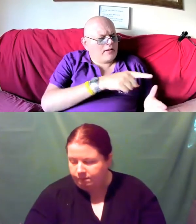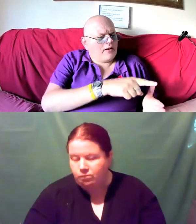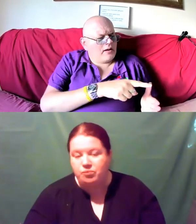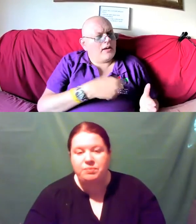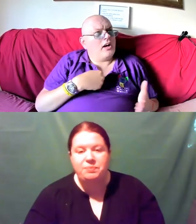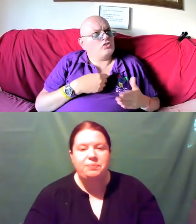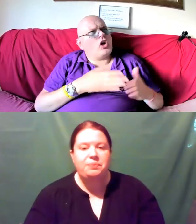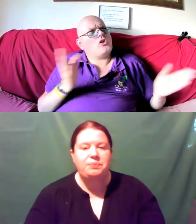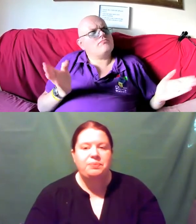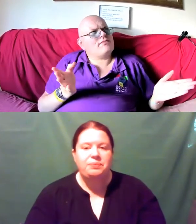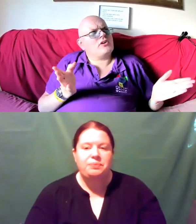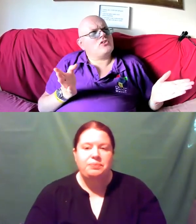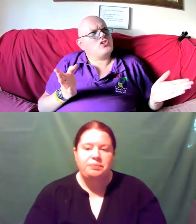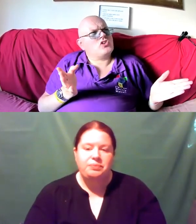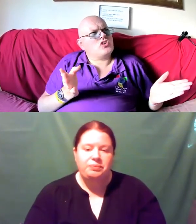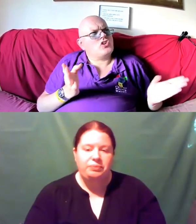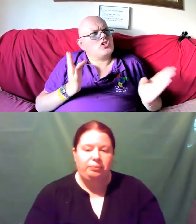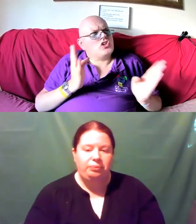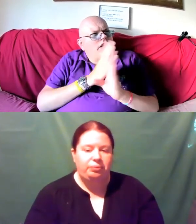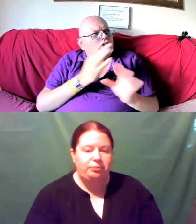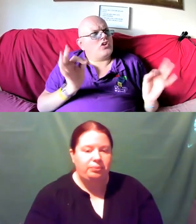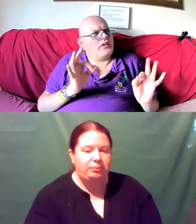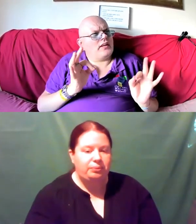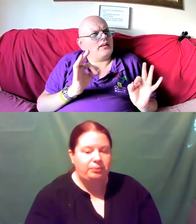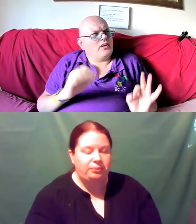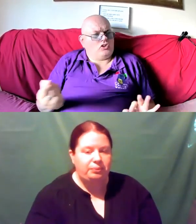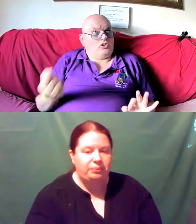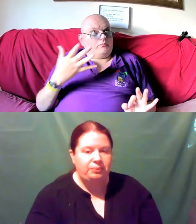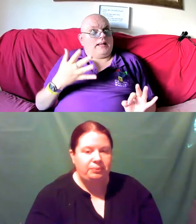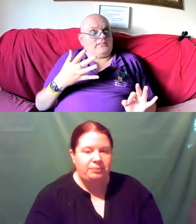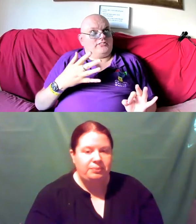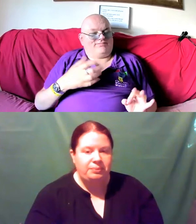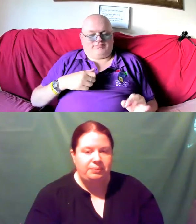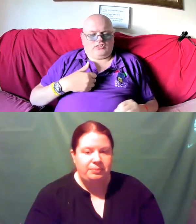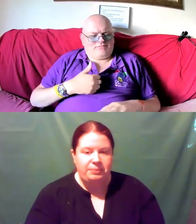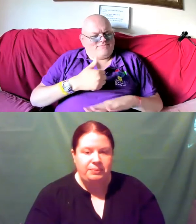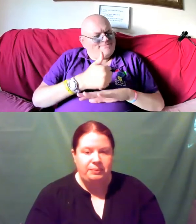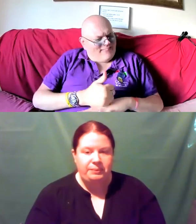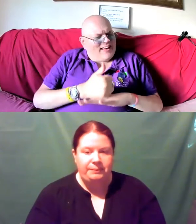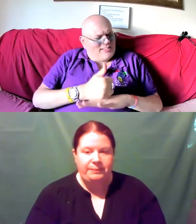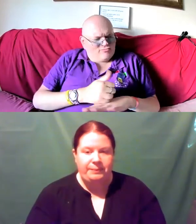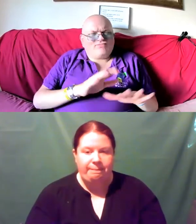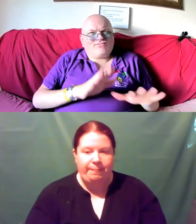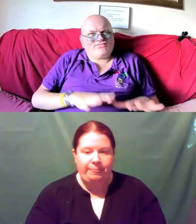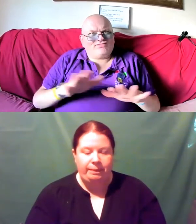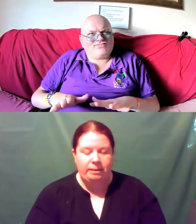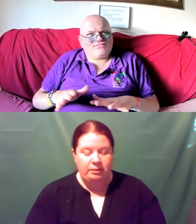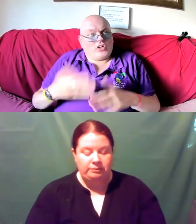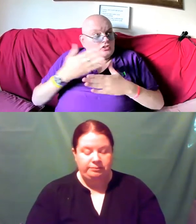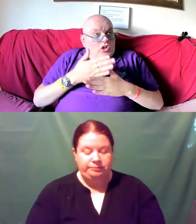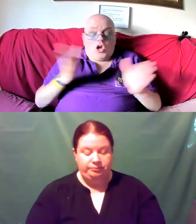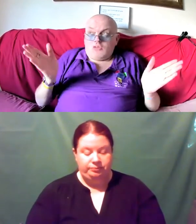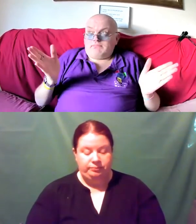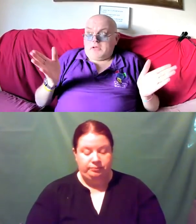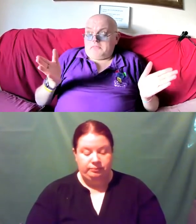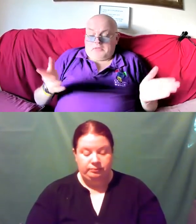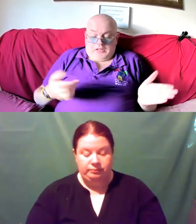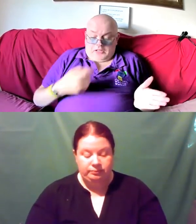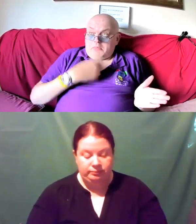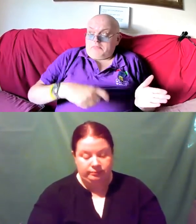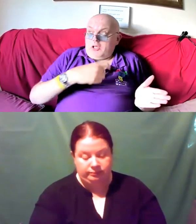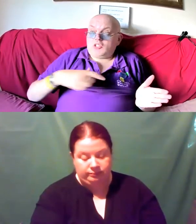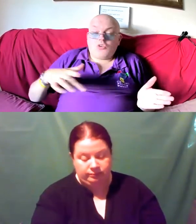You know, I'd had a few years of coming out and finding my feet, and moved to Liverpool, was quite open publicly about my personal